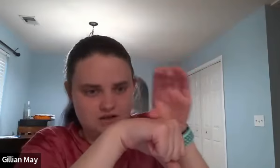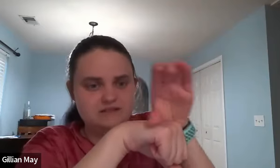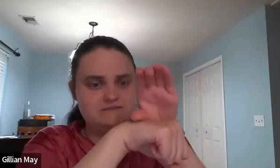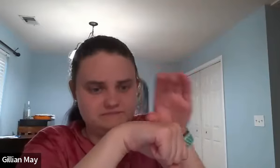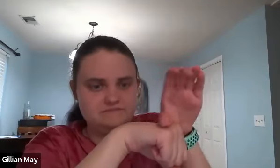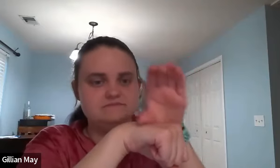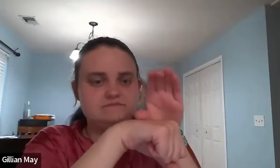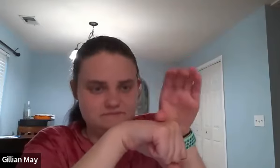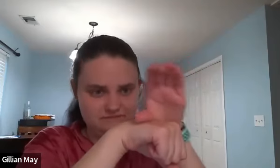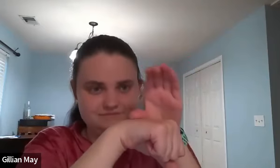chocolate.